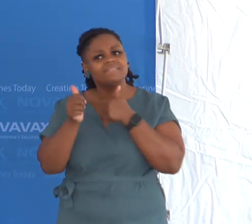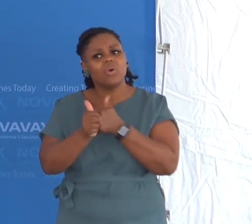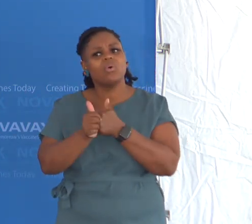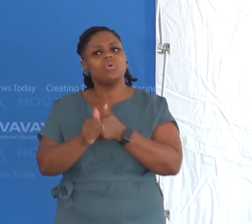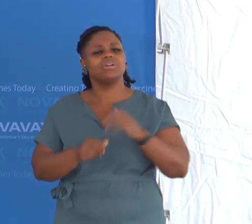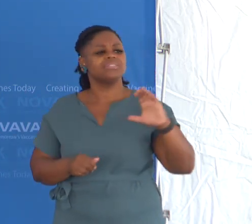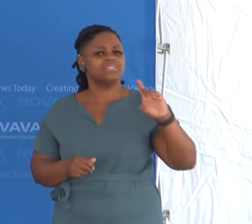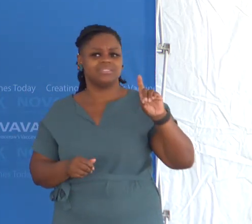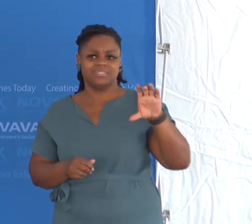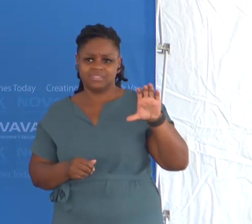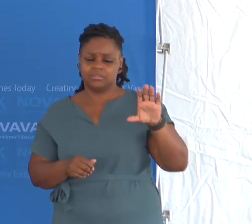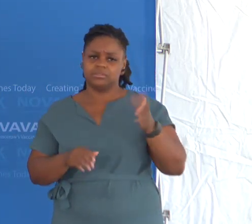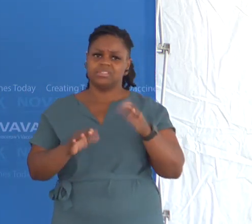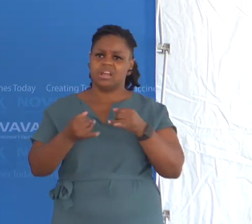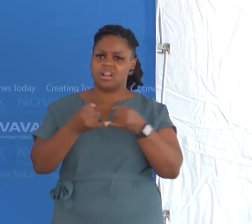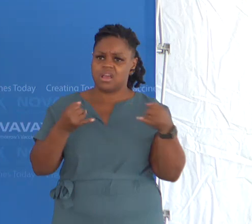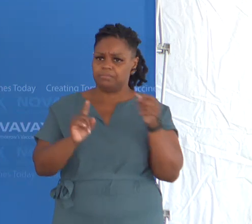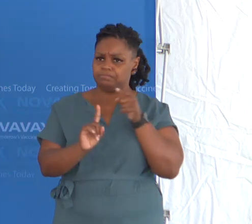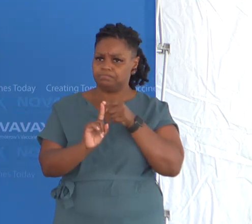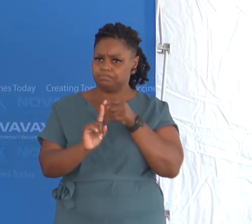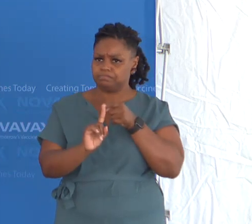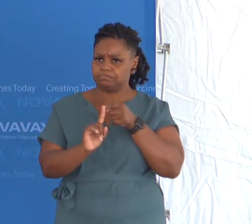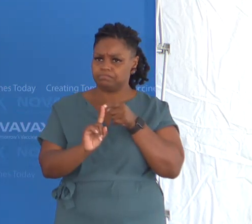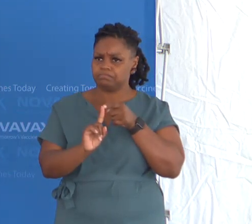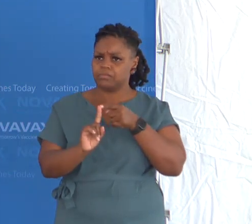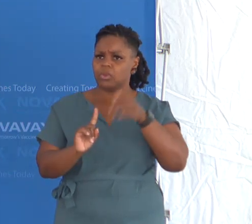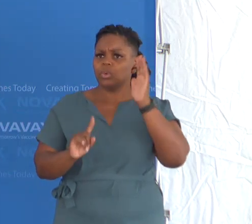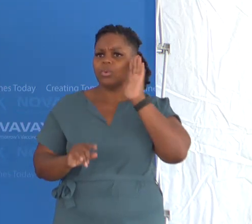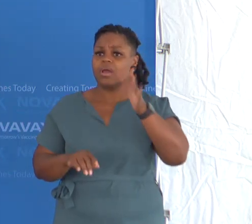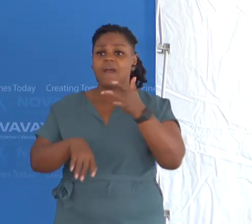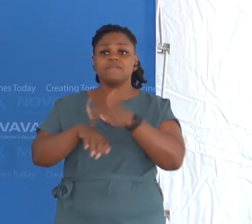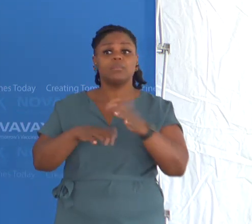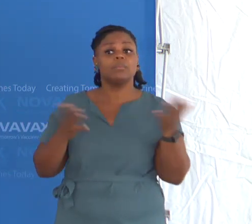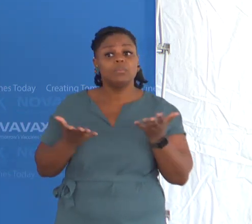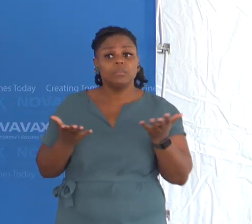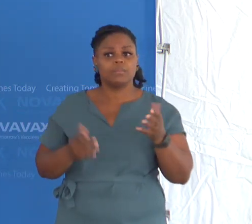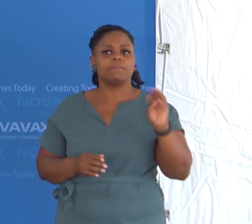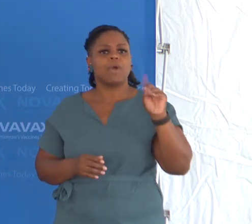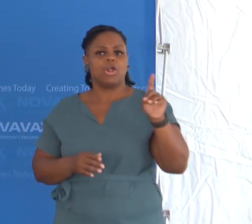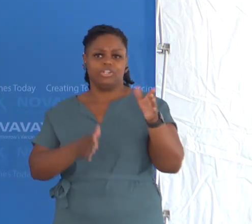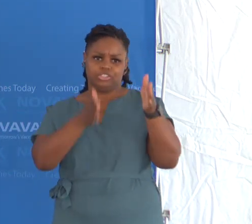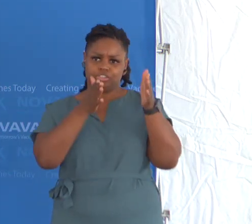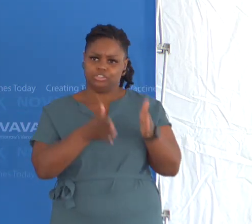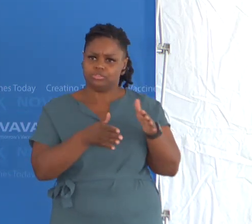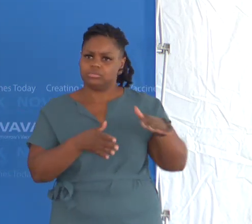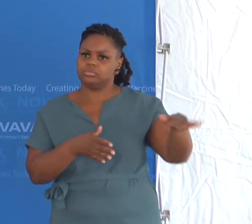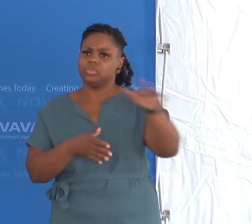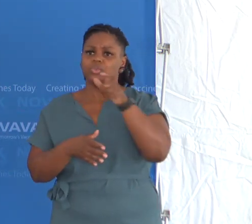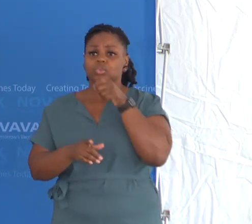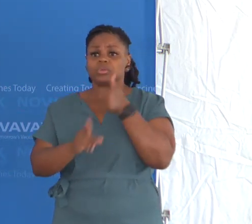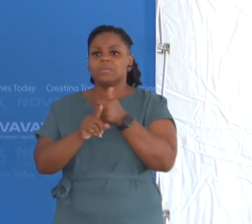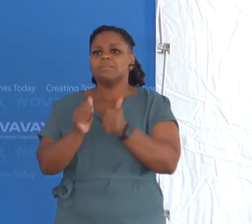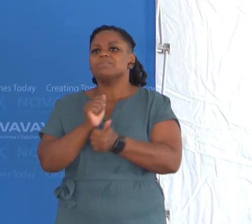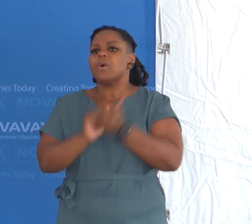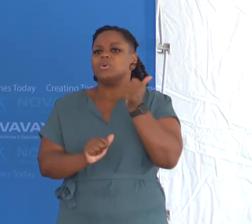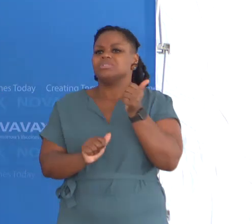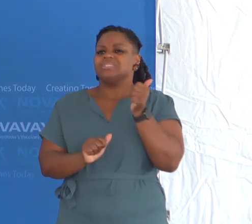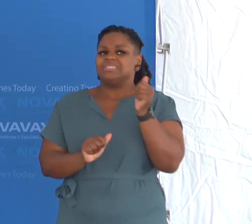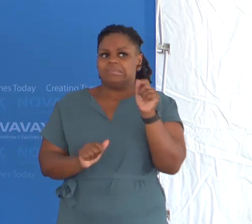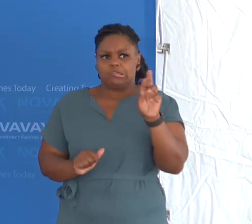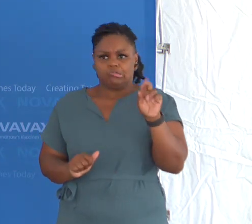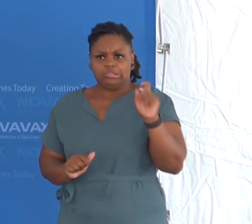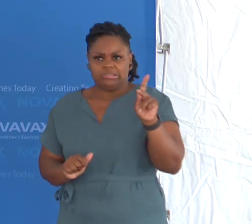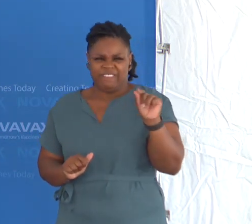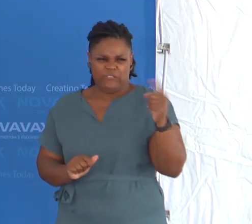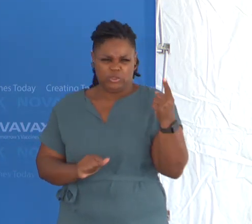the vaccine available to Marylanders who are most at risk. The Marylanders at high risk of